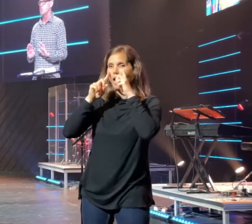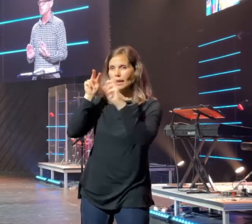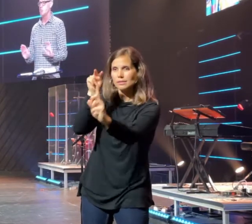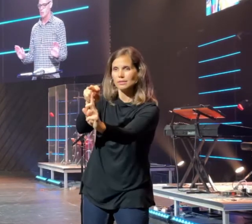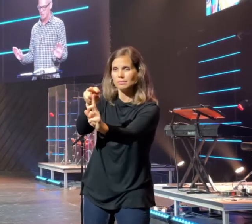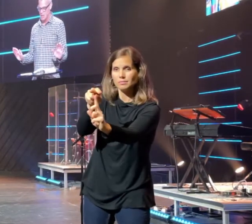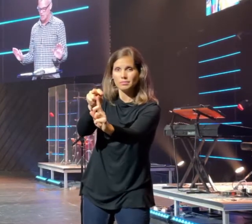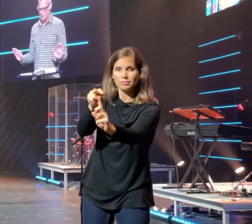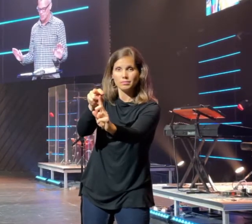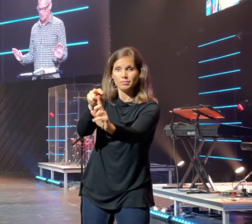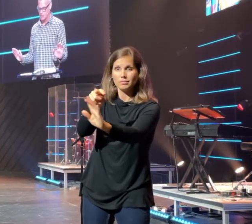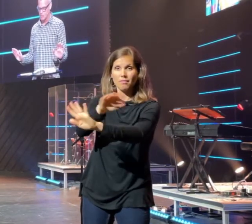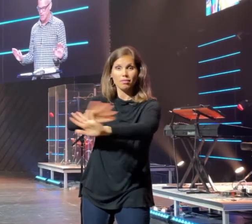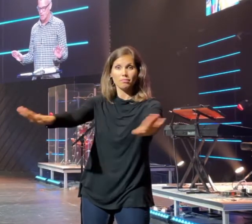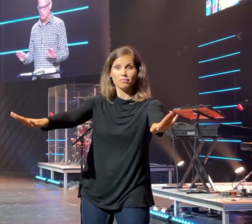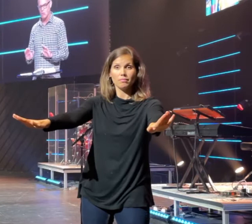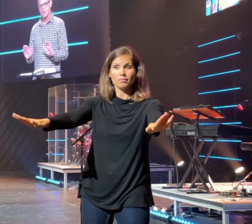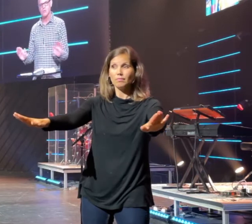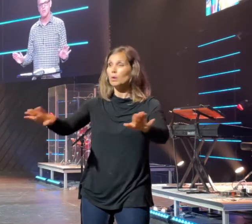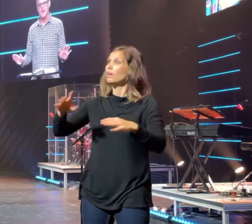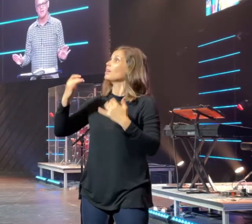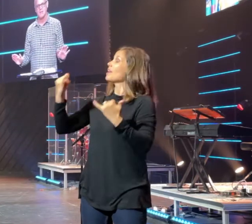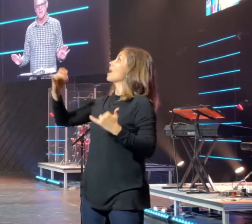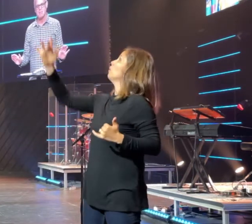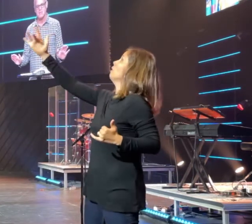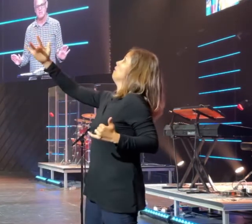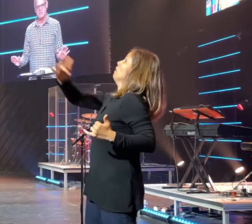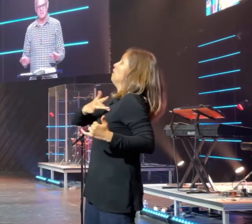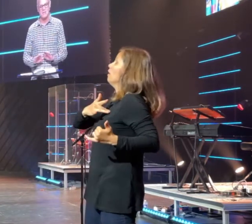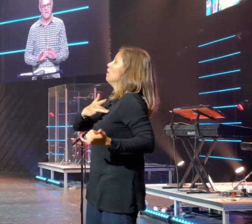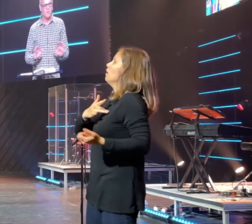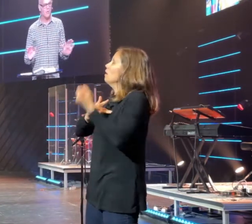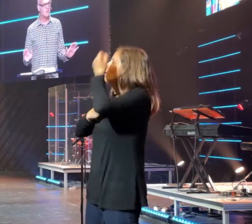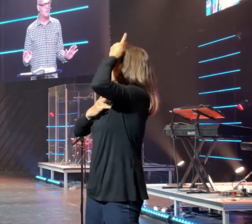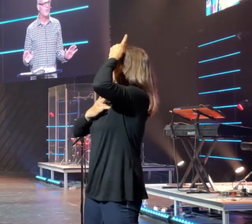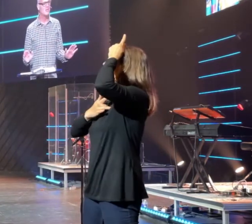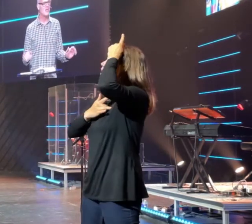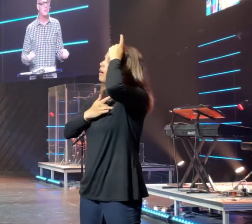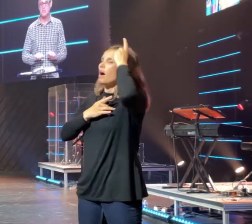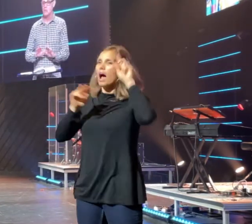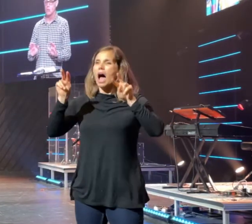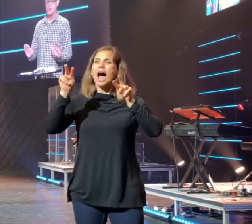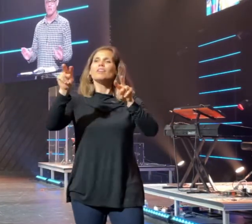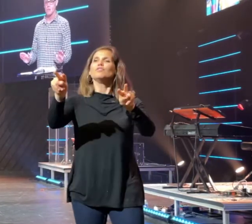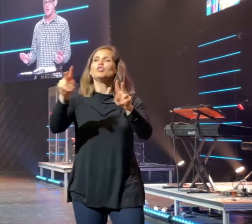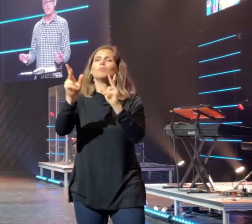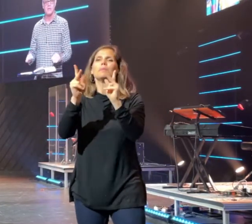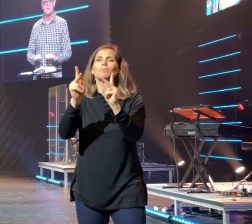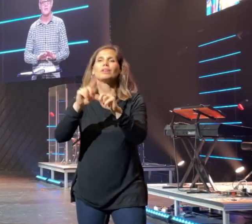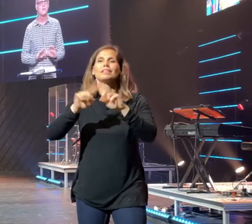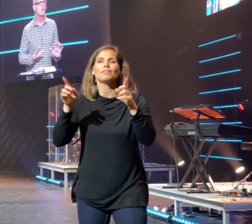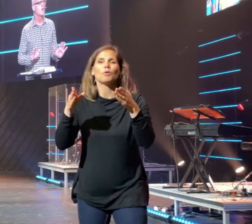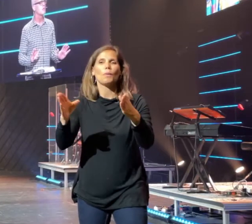see people in a completely different way, no longer through my ambitions, not no longer through my judgments, no longer through my